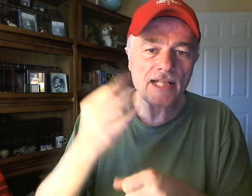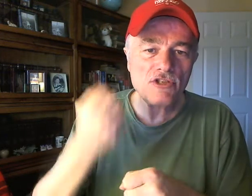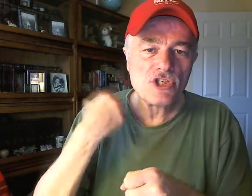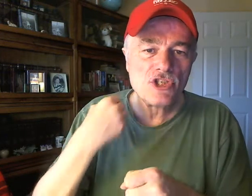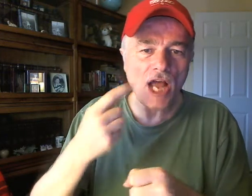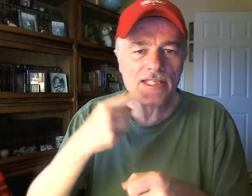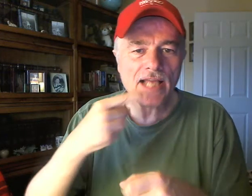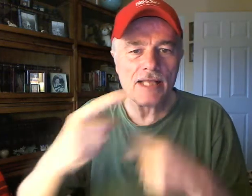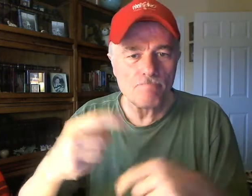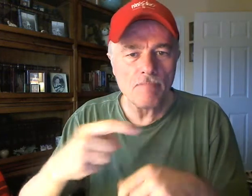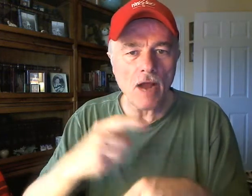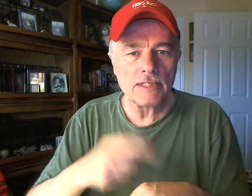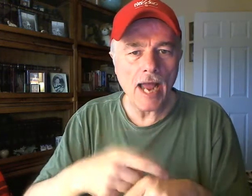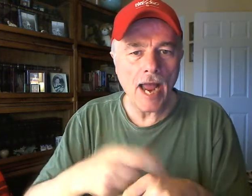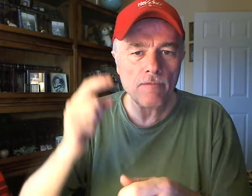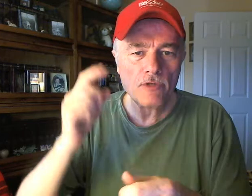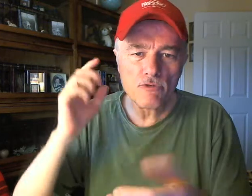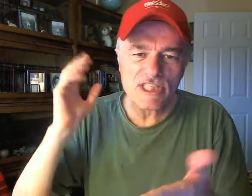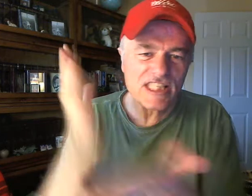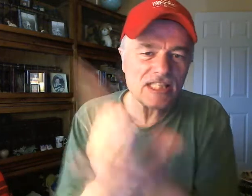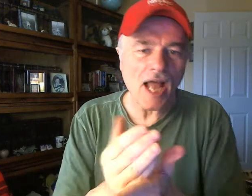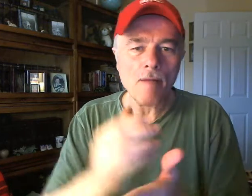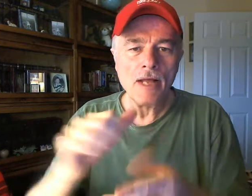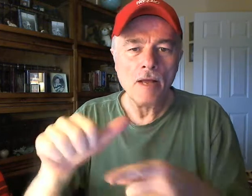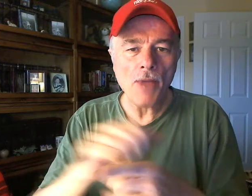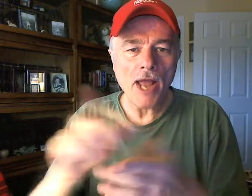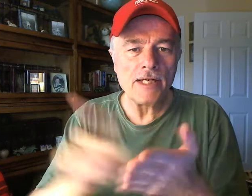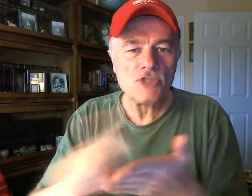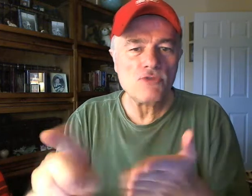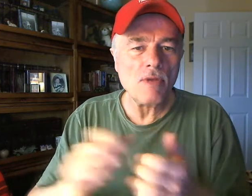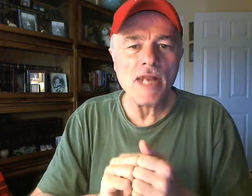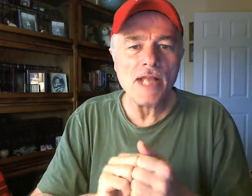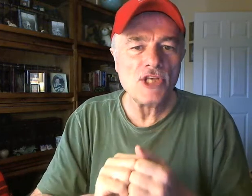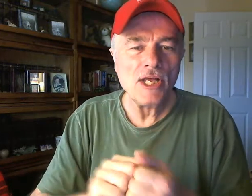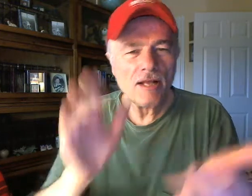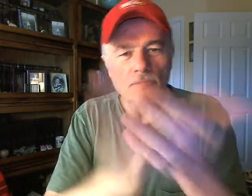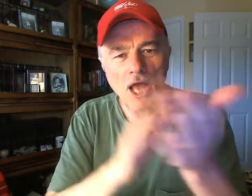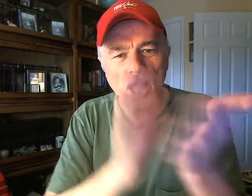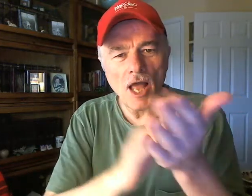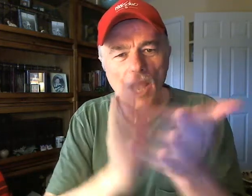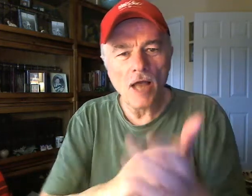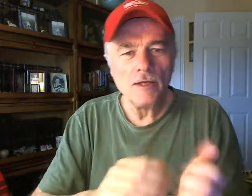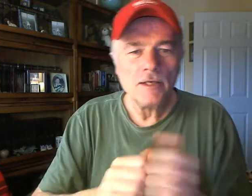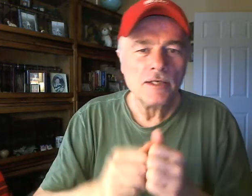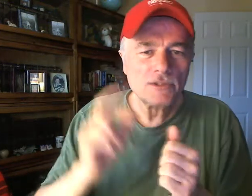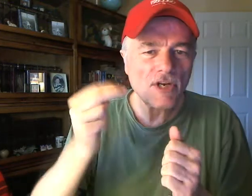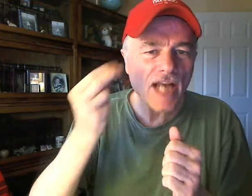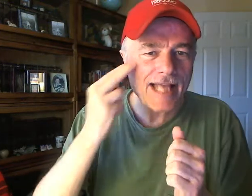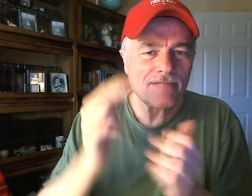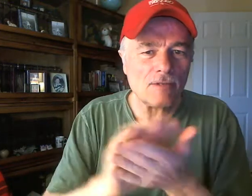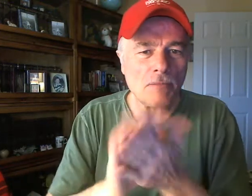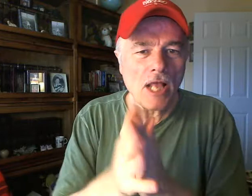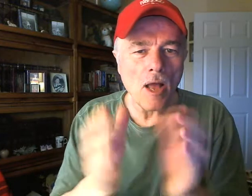to stress, and it's not time to stop by discriminating. So now it's become